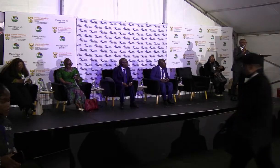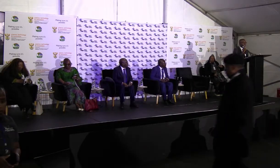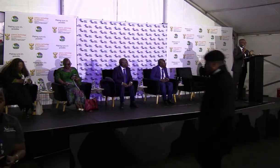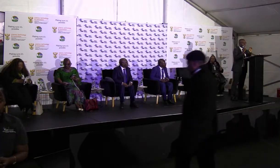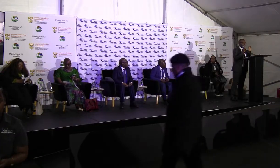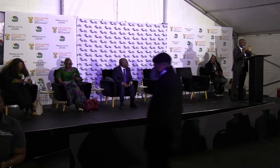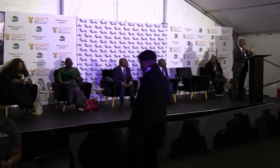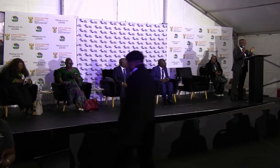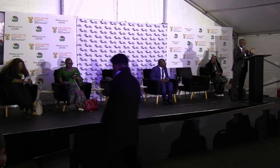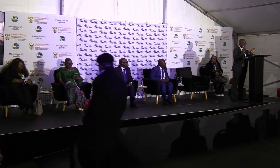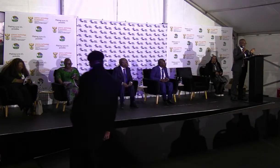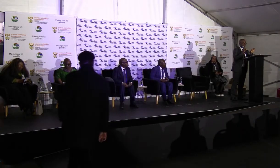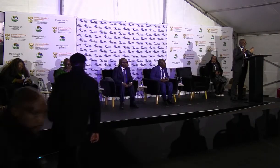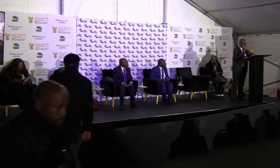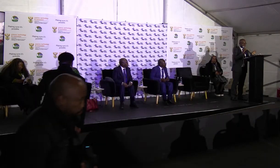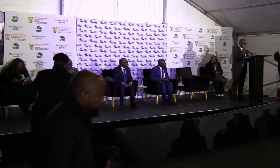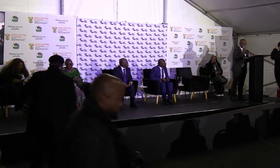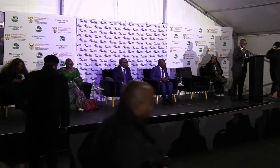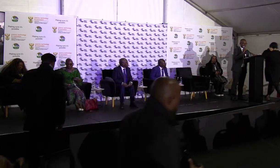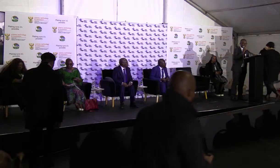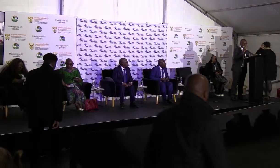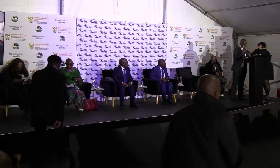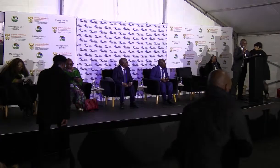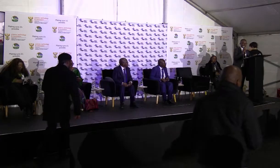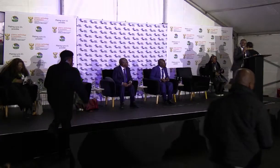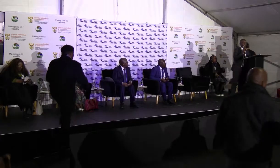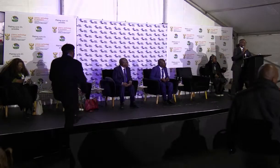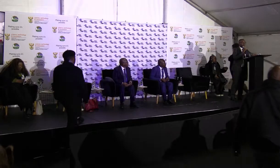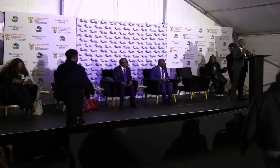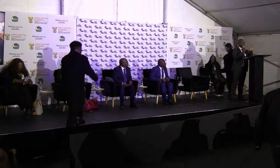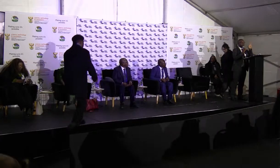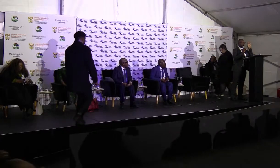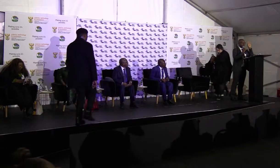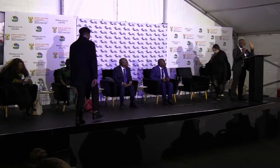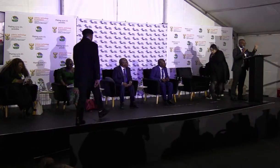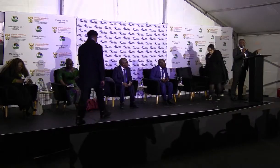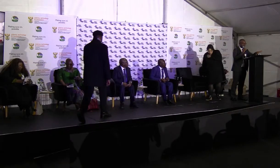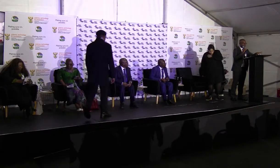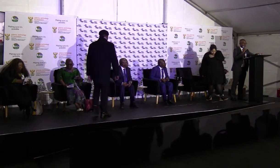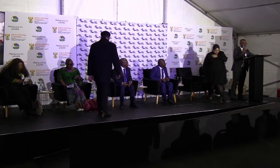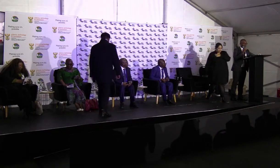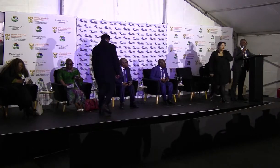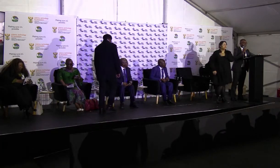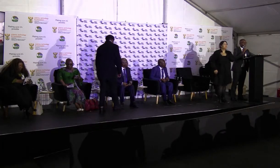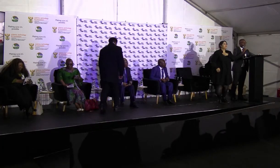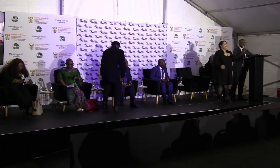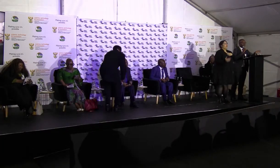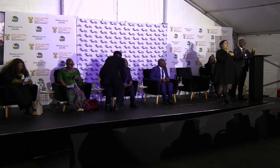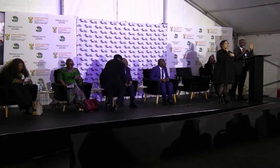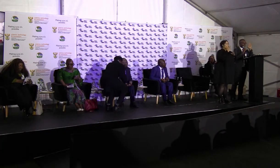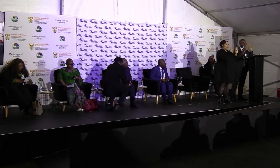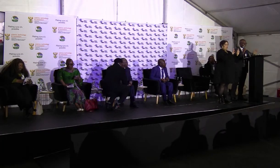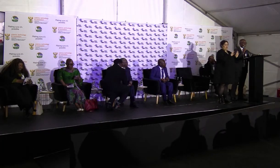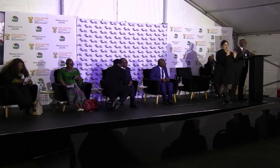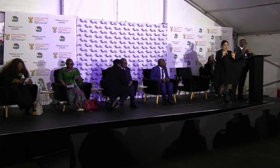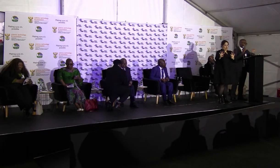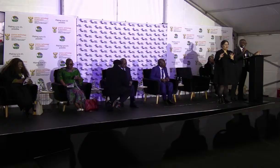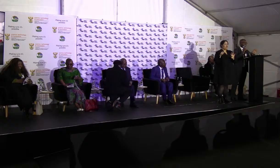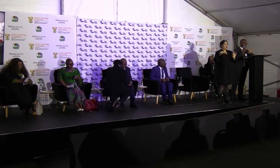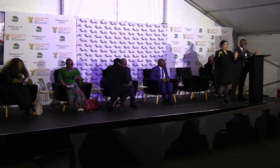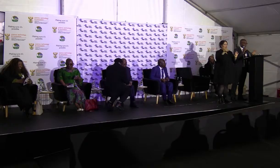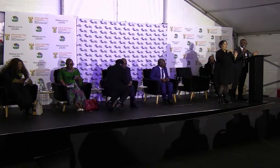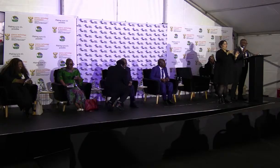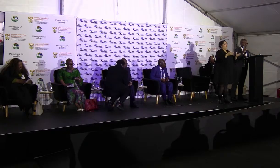come here are the top performers. But all of you, you are going to